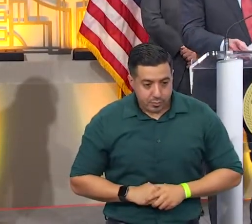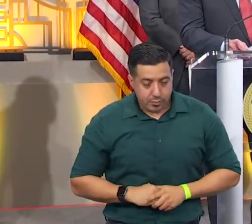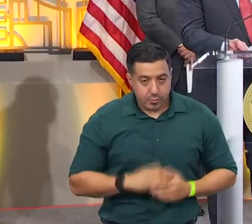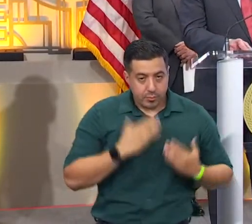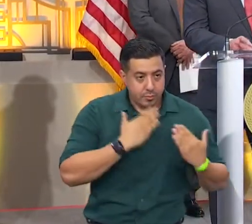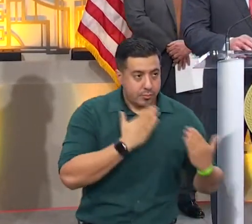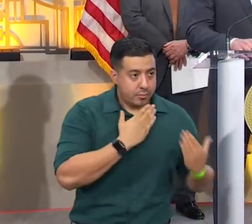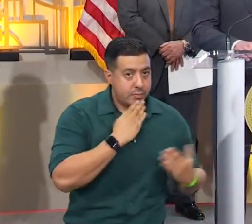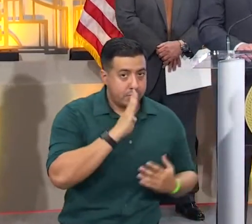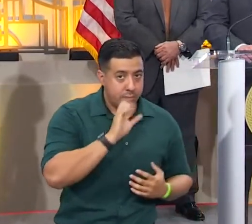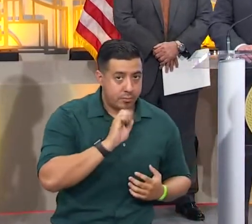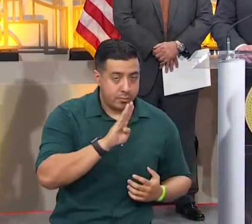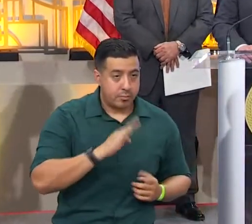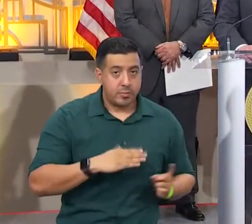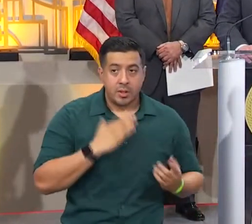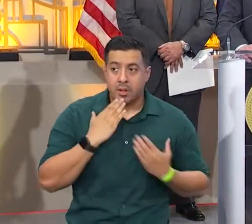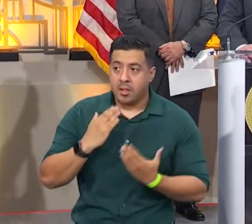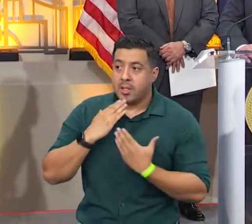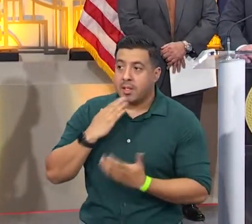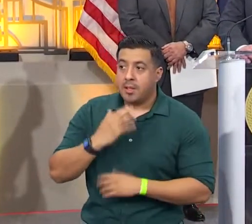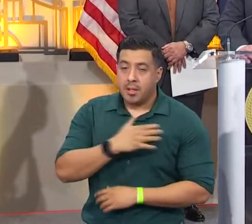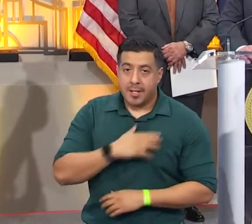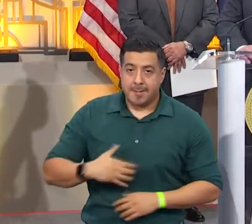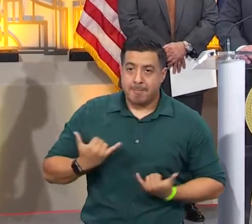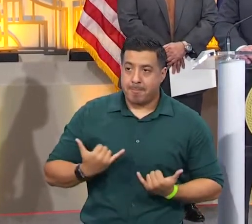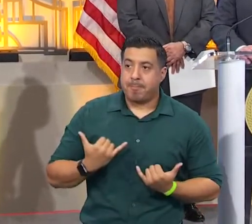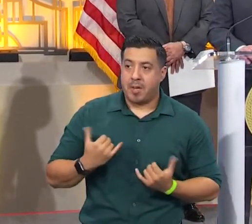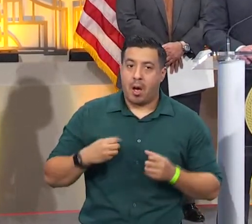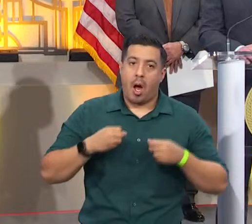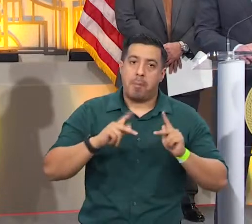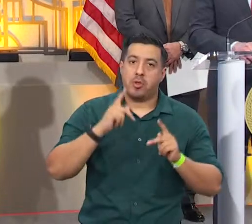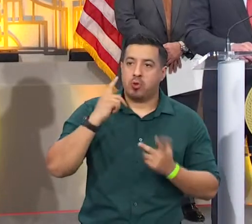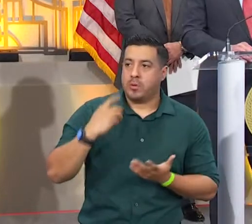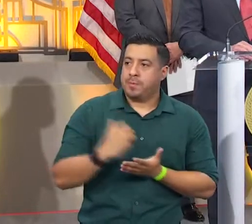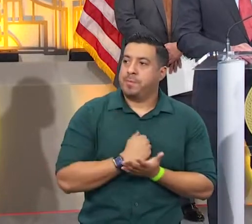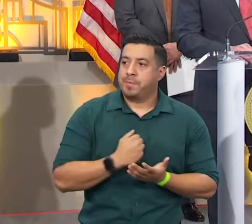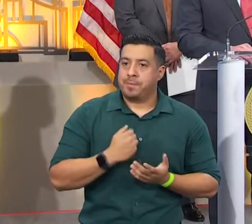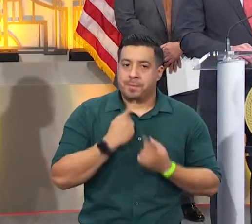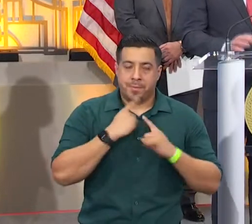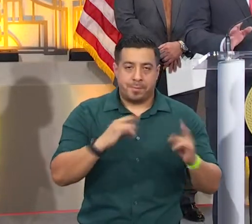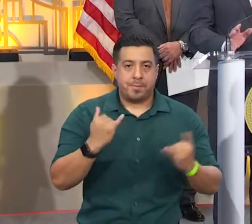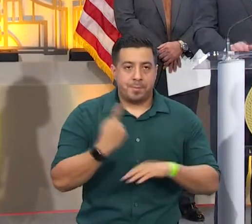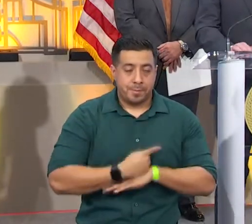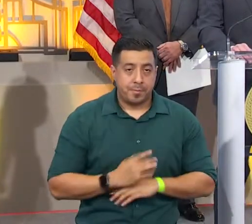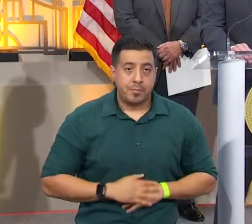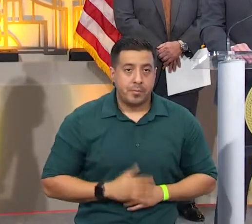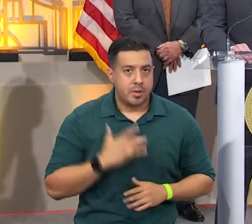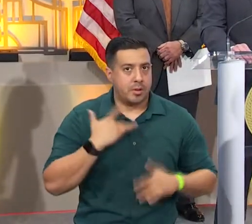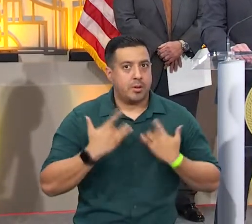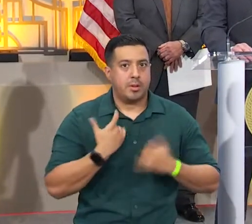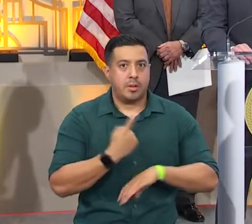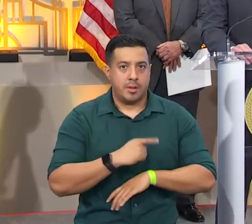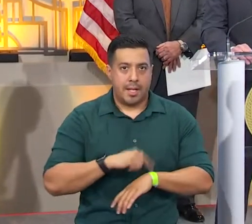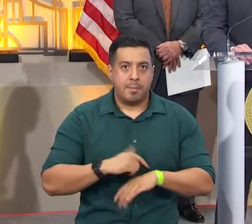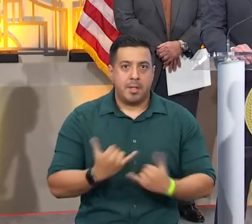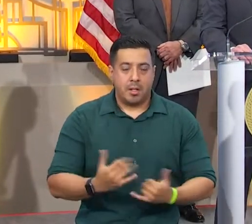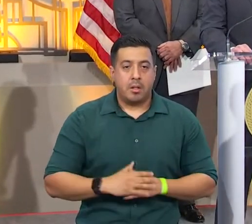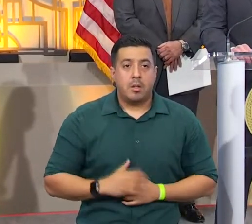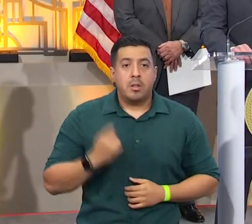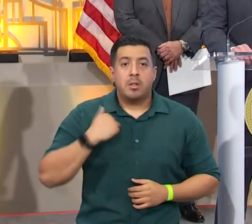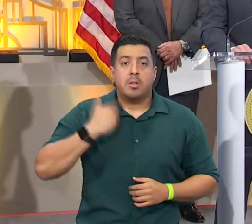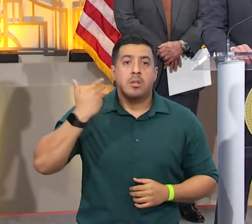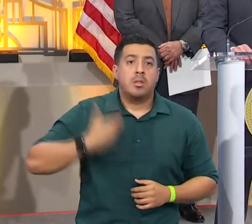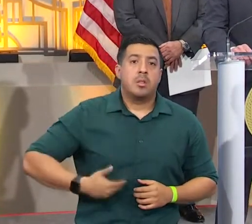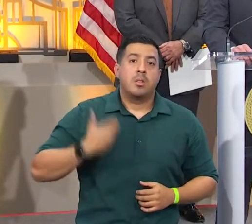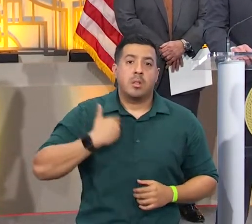Thank you, Bob. I really appreciate that. And Mayor, thank you for giving me an opportunity to speak today. This is a very, very exciting time. Again, my name is Bob Mitchell. I'm the president of the